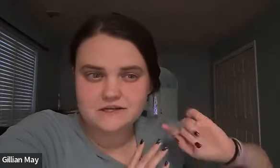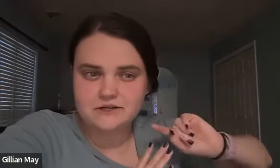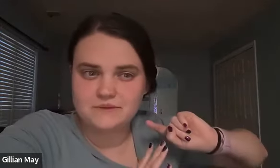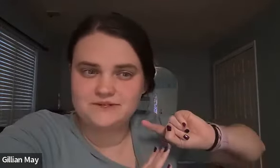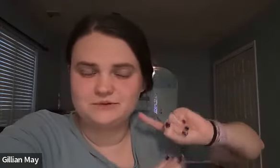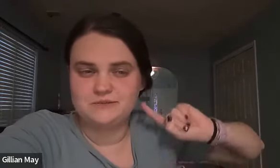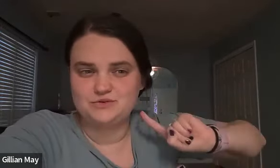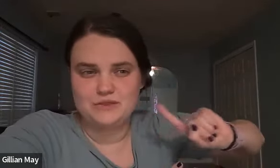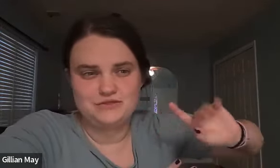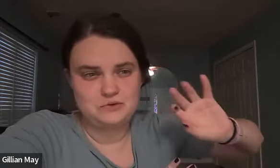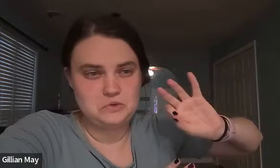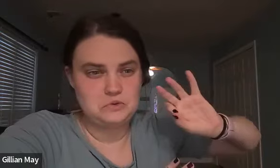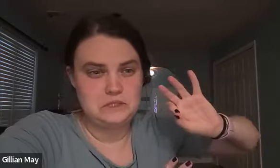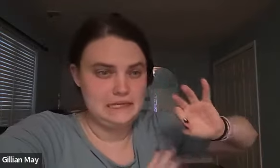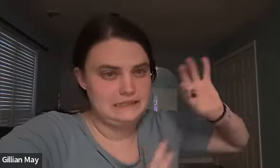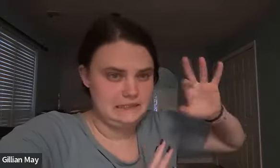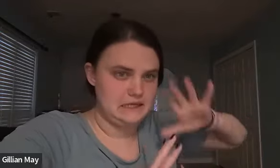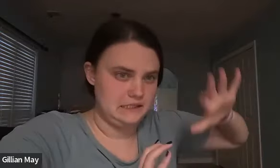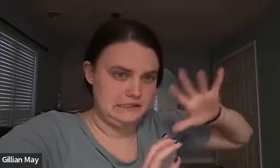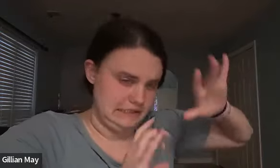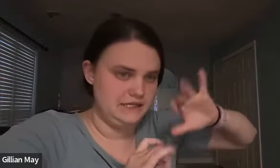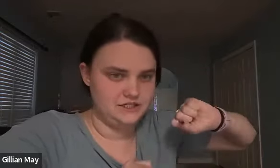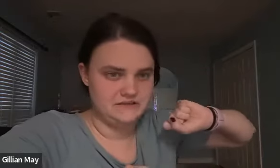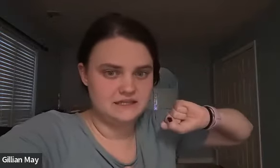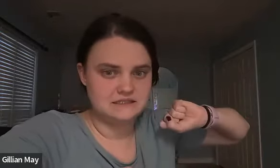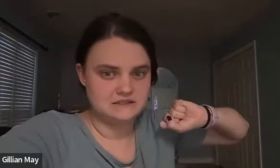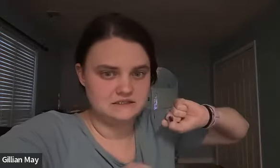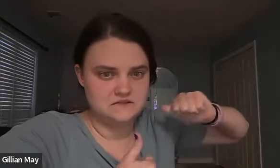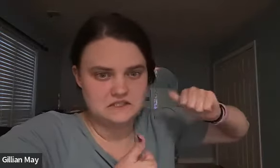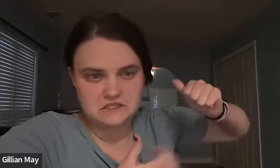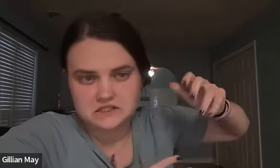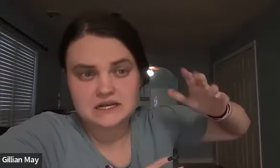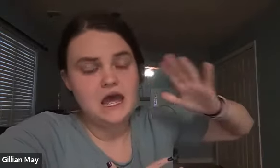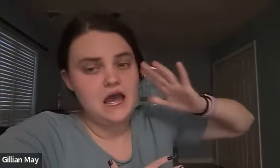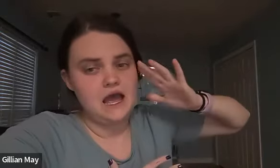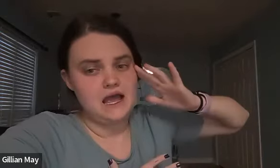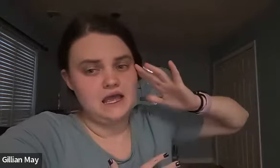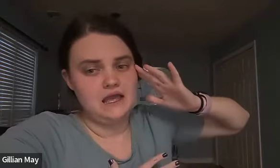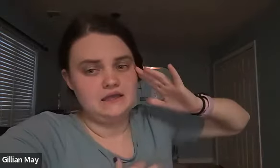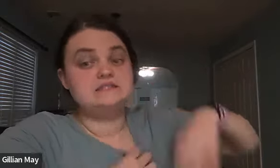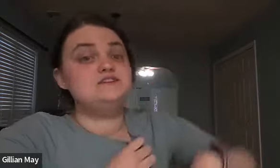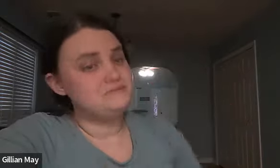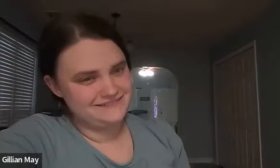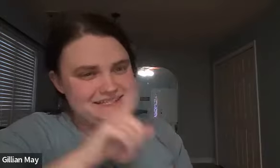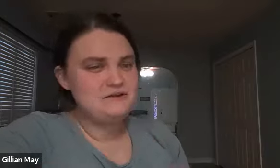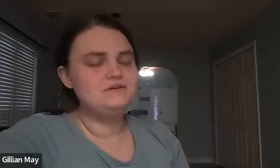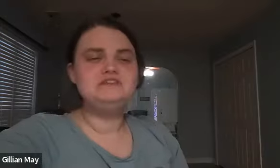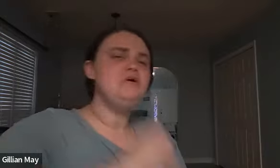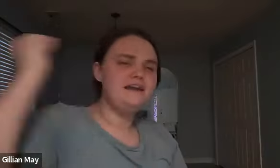in your numbers? Pretty much 1 through 99-ish in that sense. Feeling good? So 0, I do